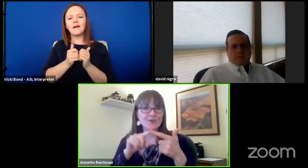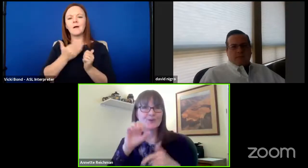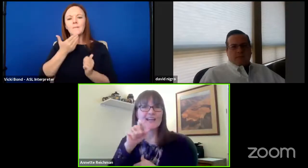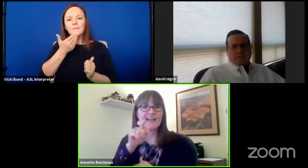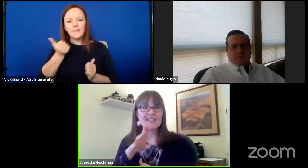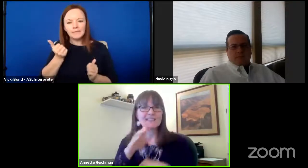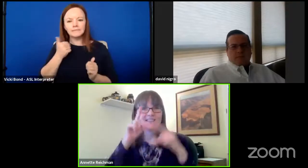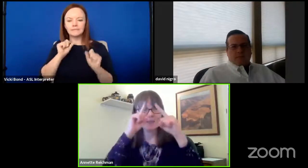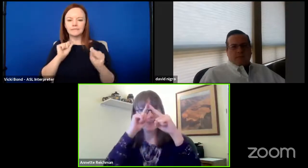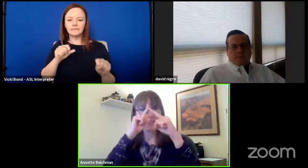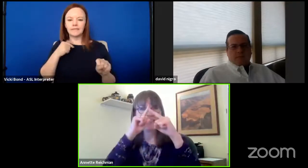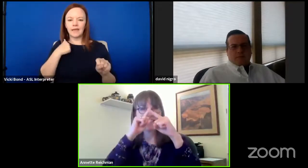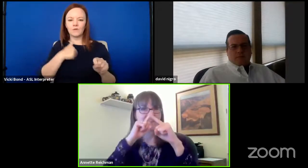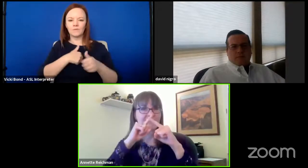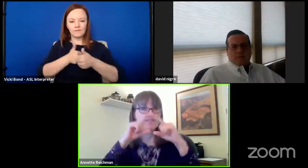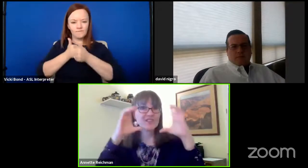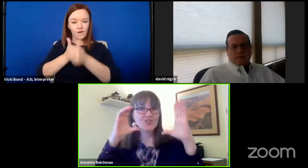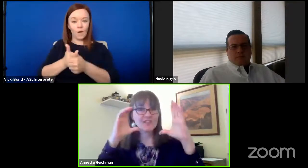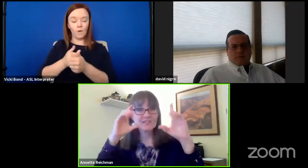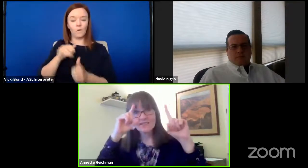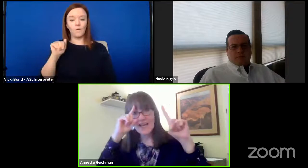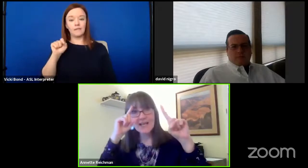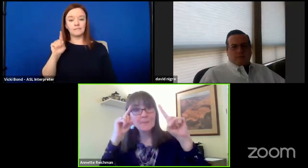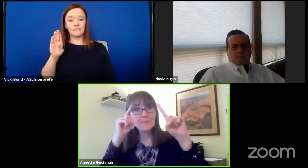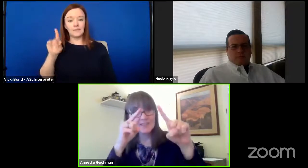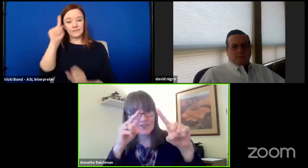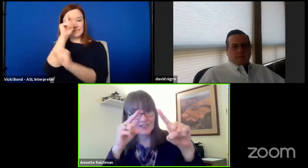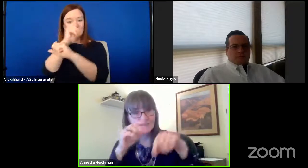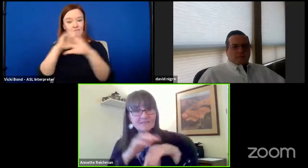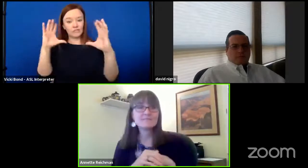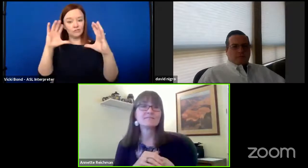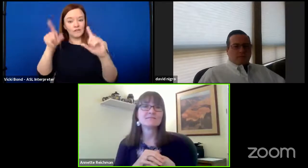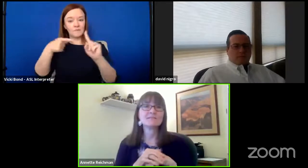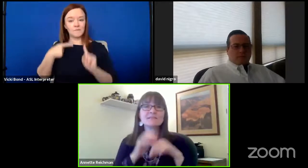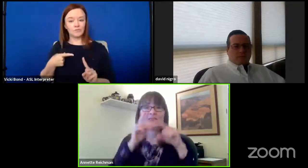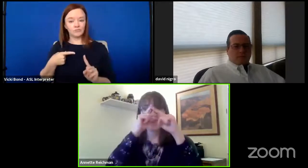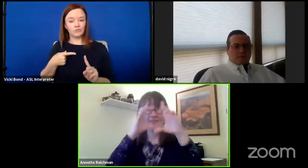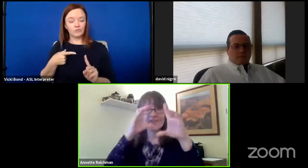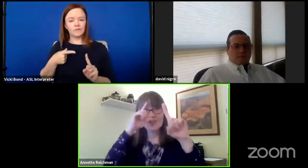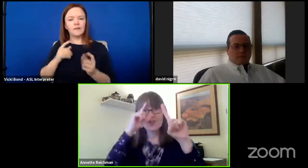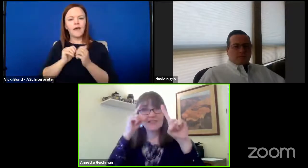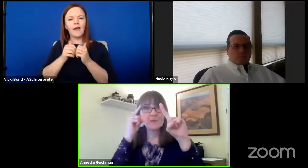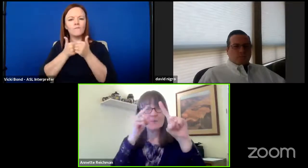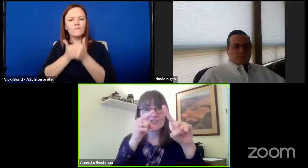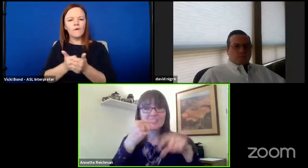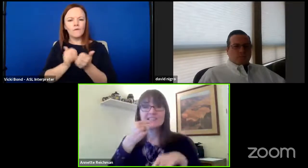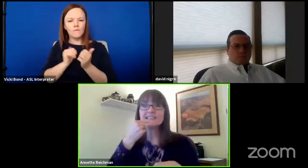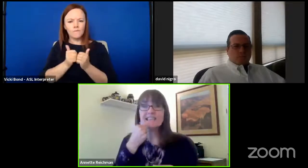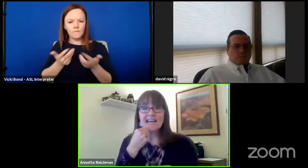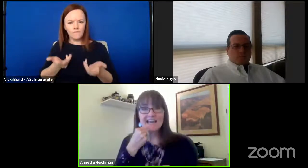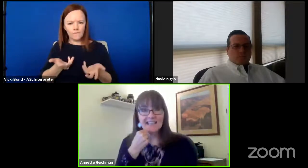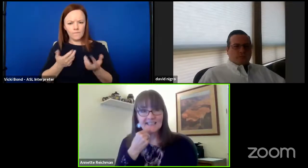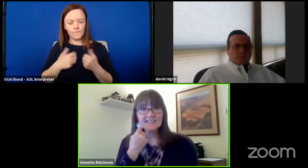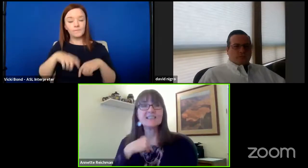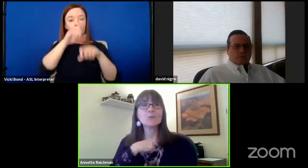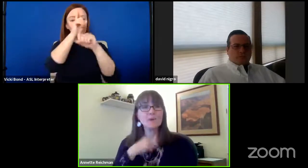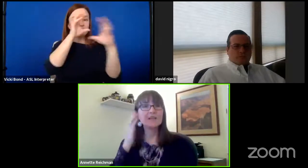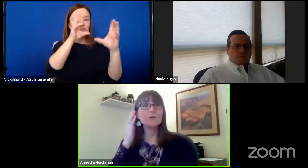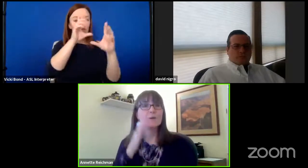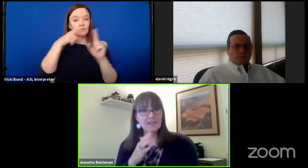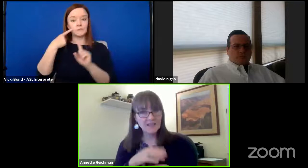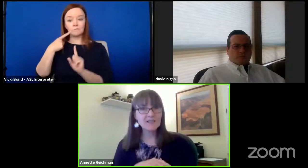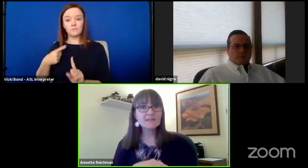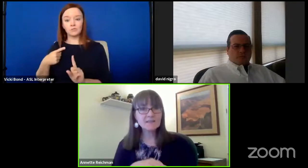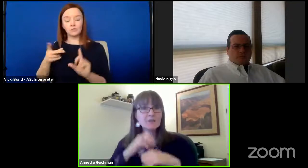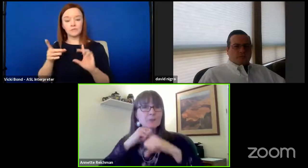adhere to ASDB vision and mission? The vision and mission says that